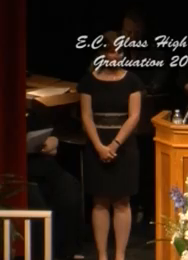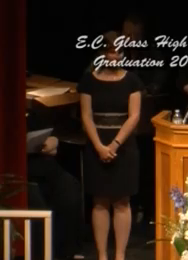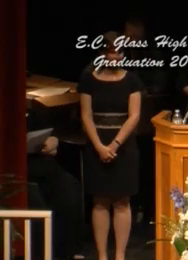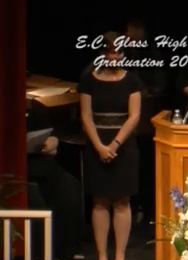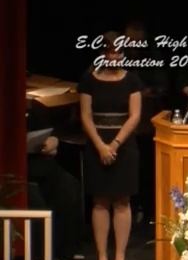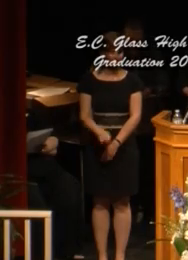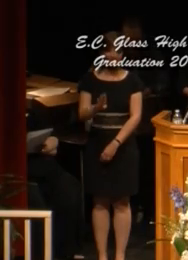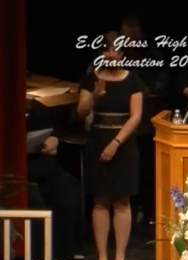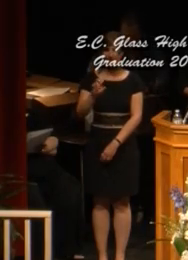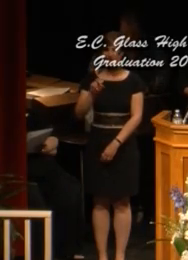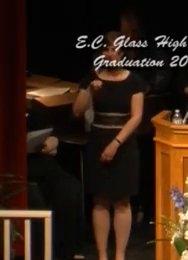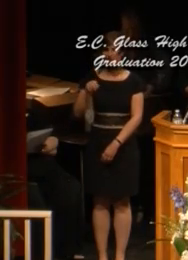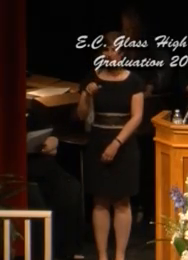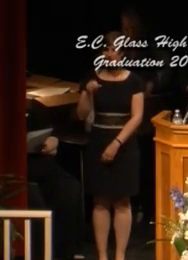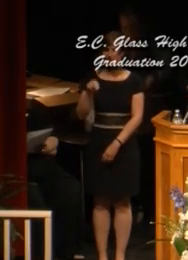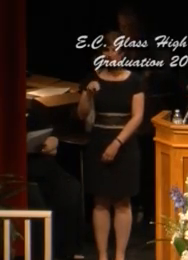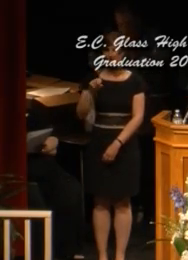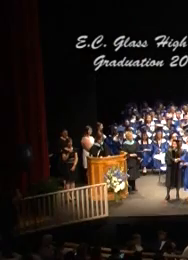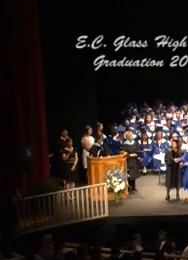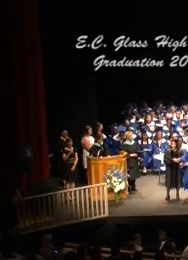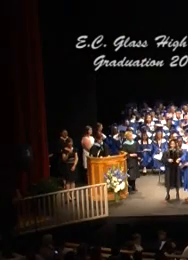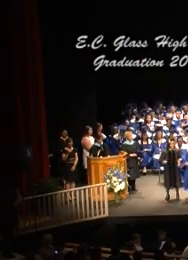Benjamin Scott Aylesworth.